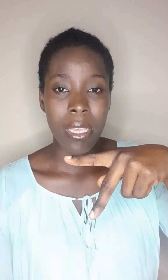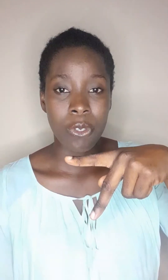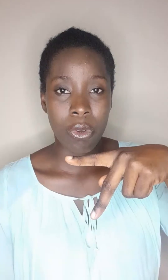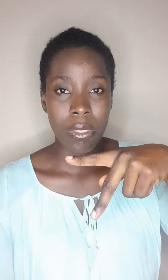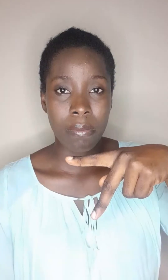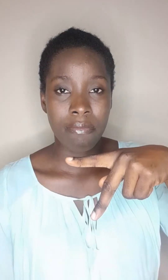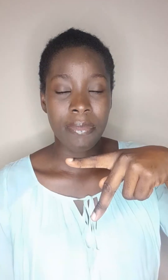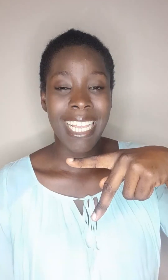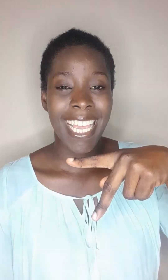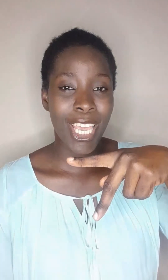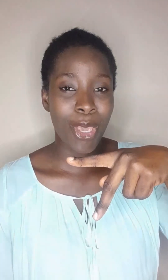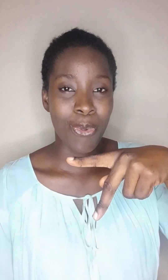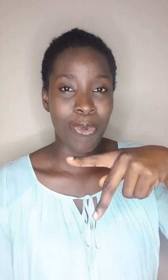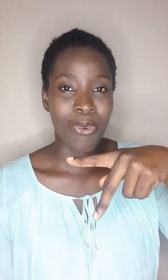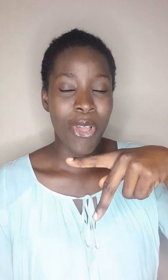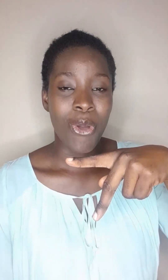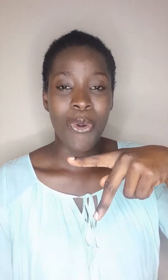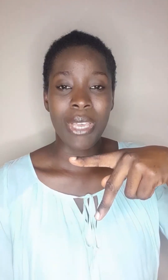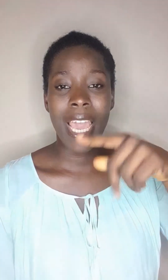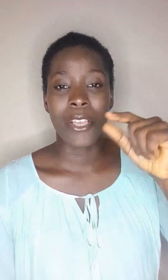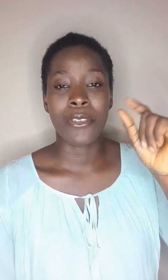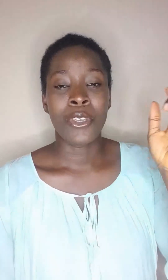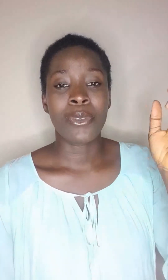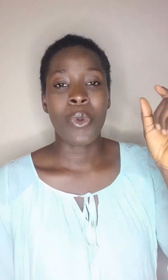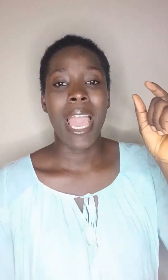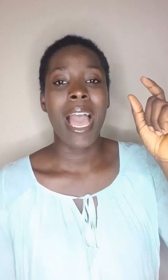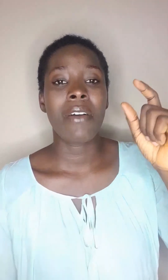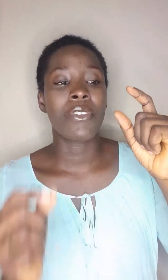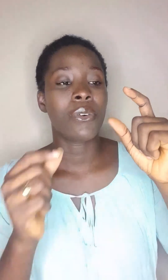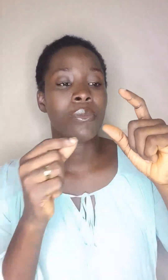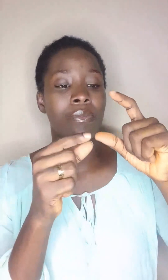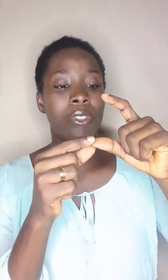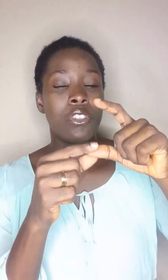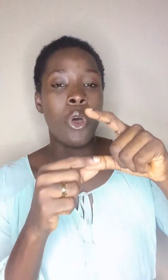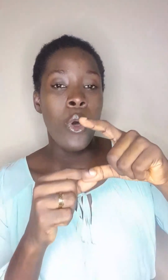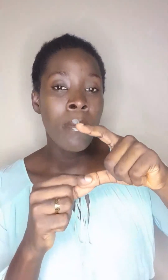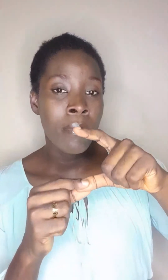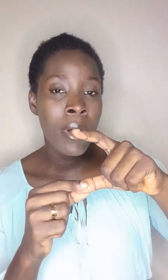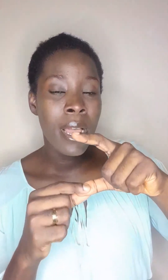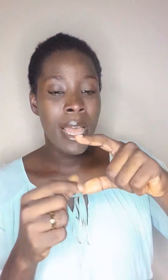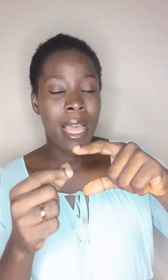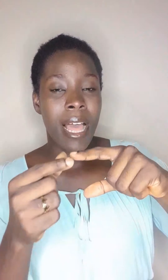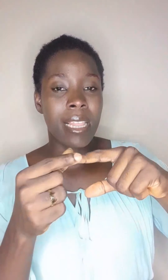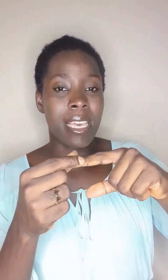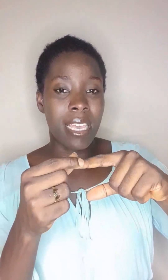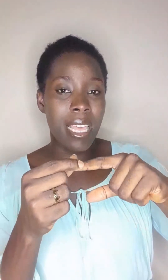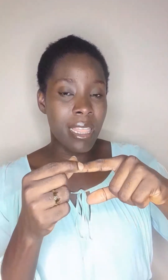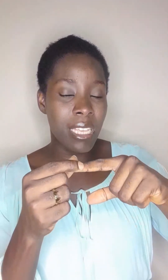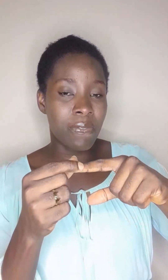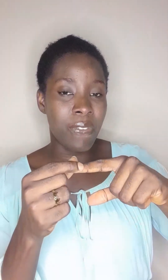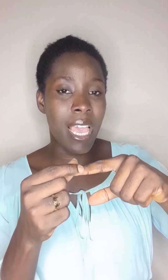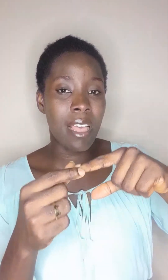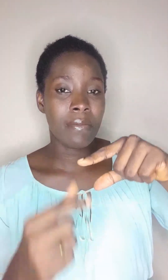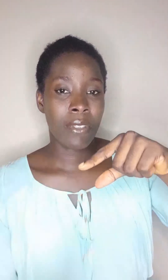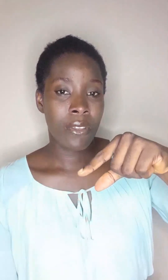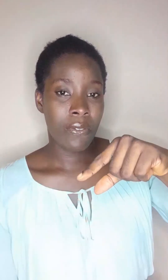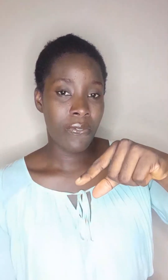what? Q. Okay, so we have the thumb and the index finger